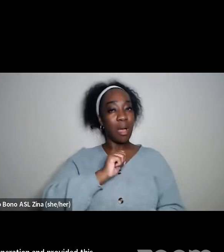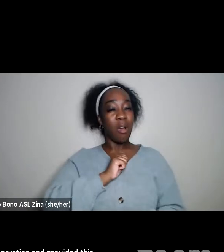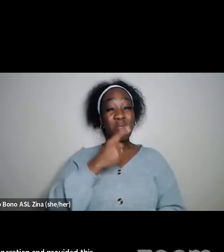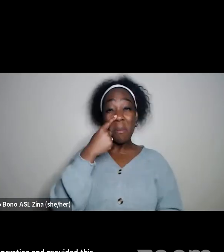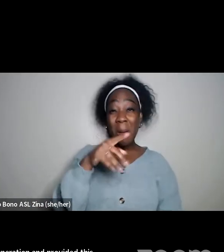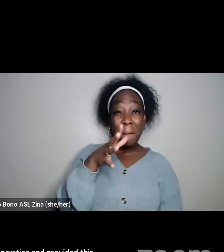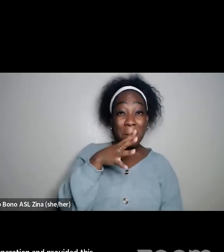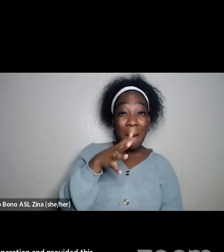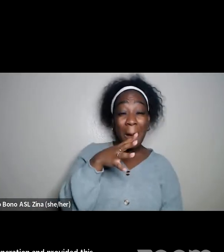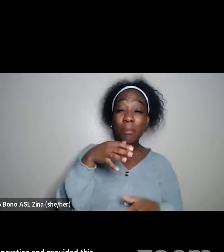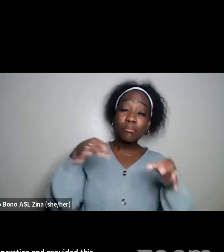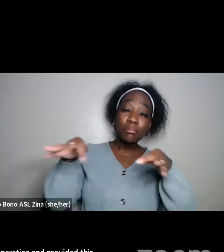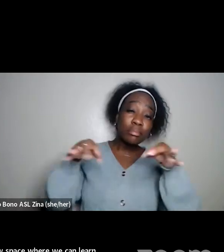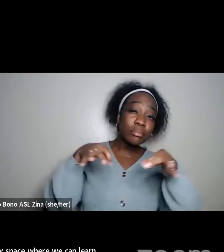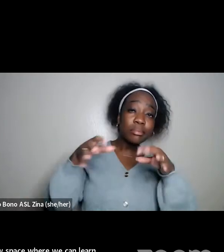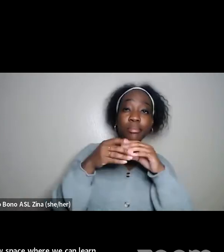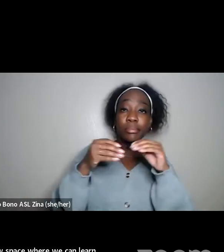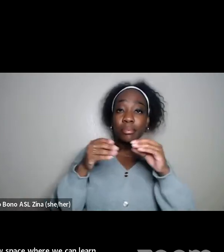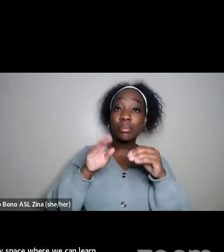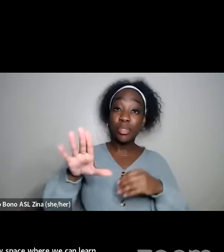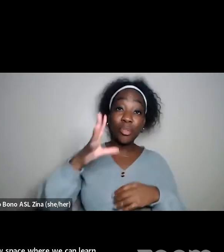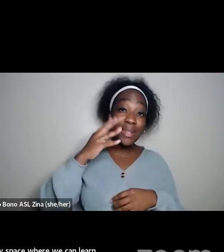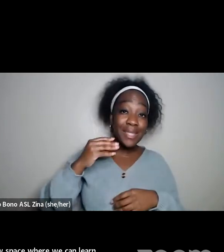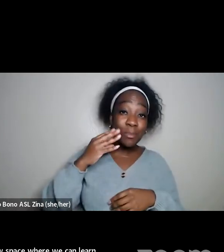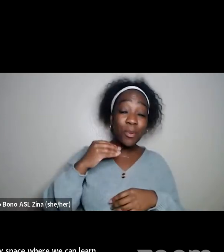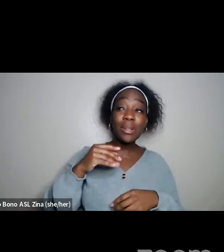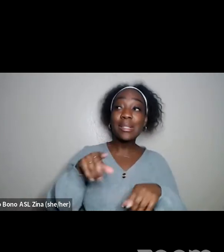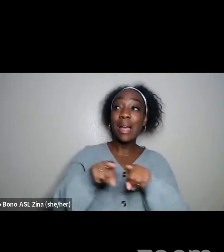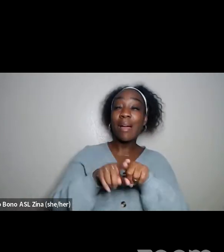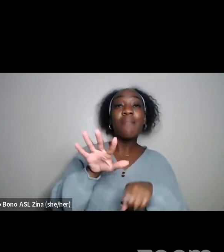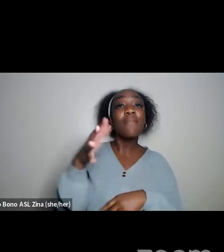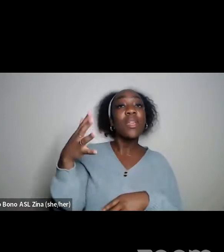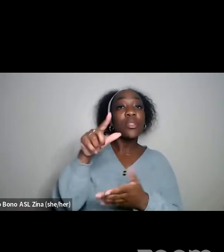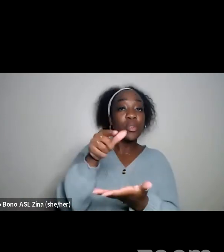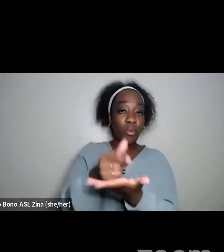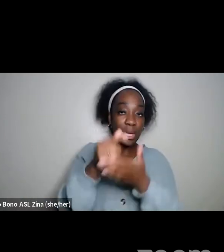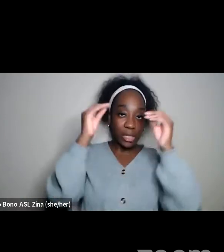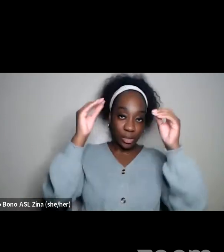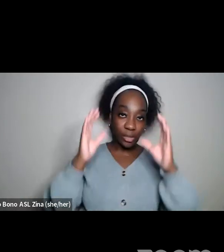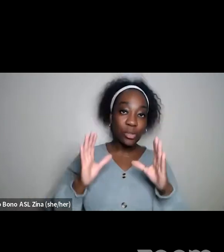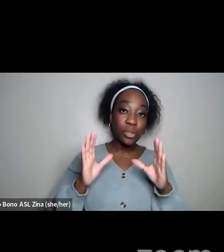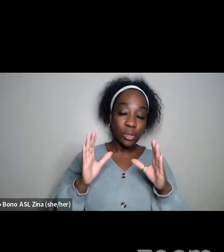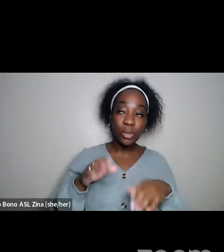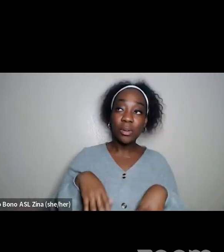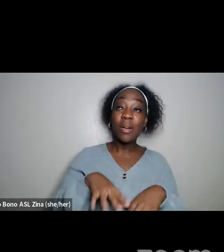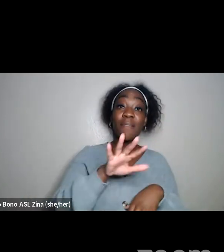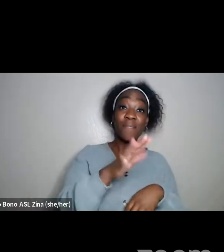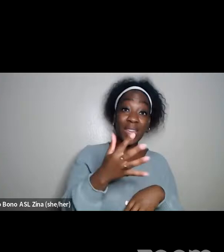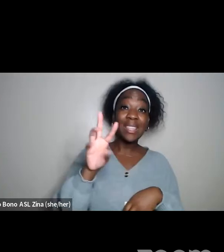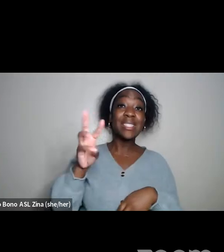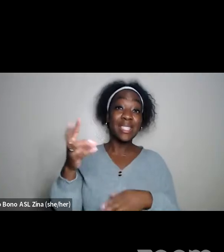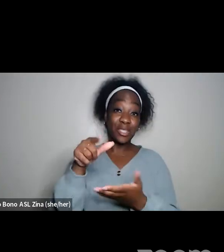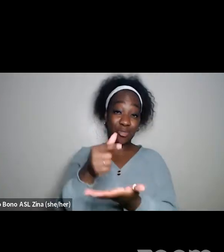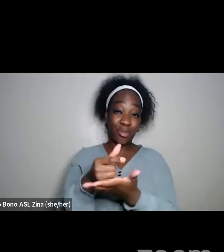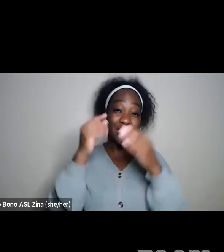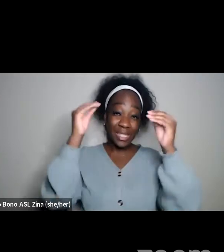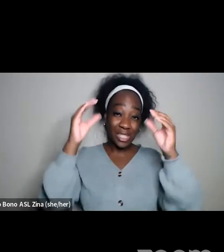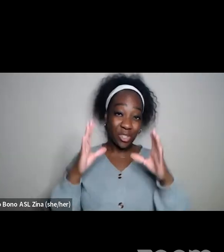about your experience as a fifth grade teacher, fifth and sixth grade